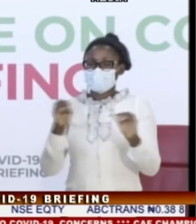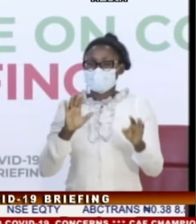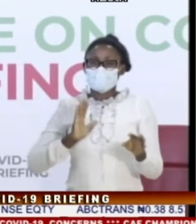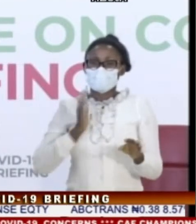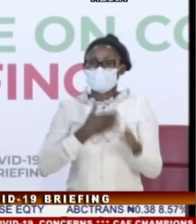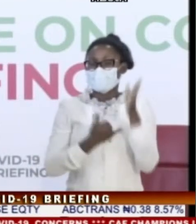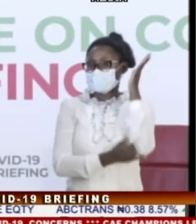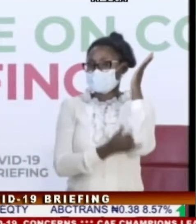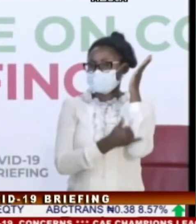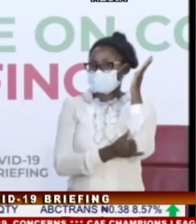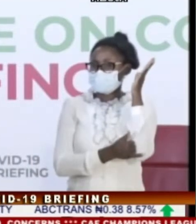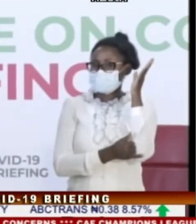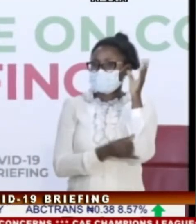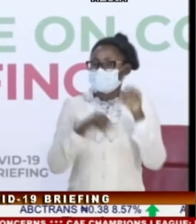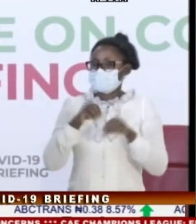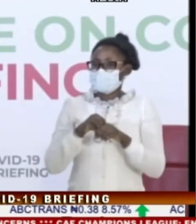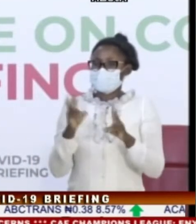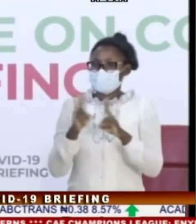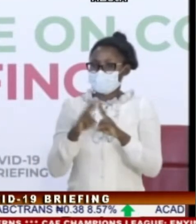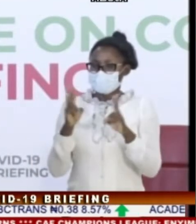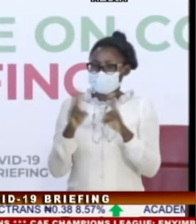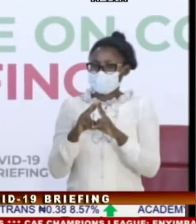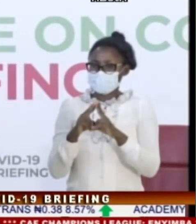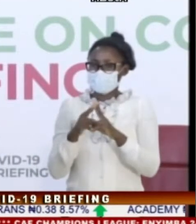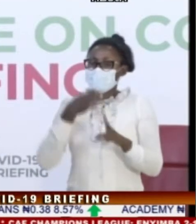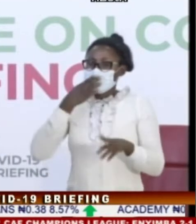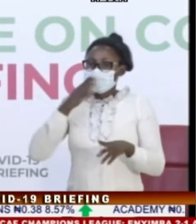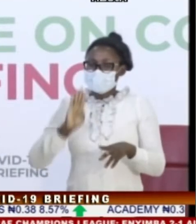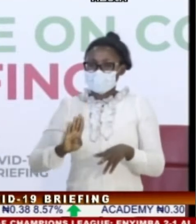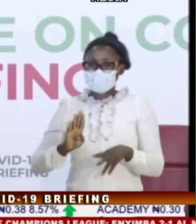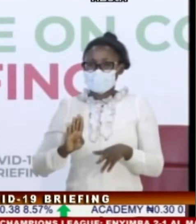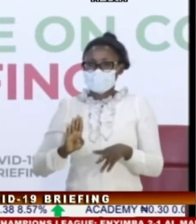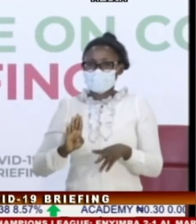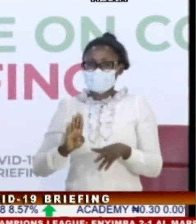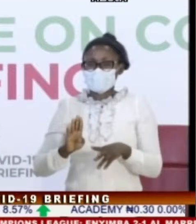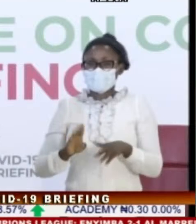country in a very bad light.